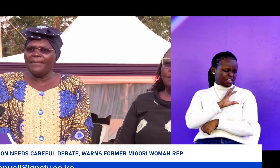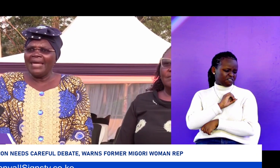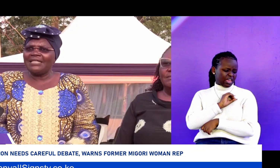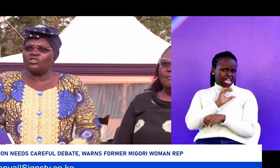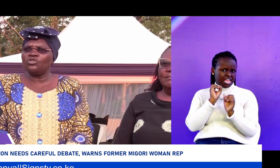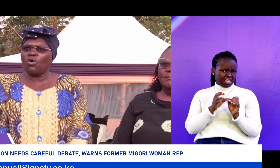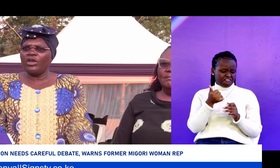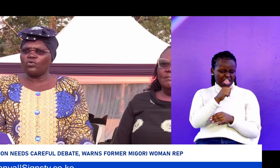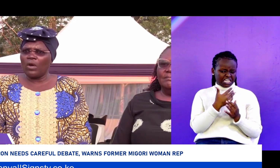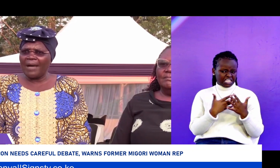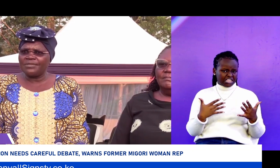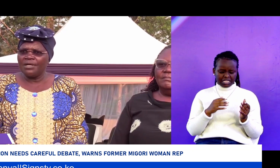it is also going to collapse.